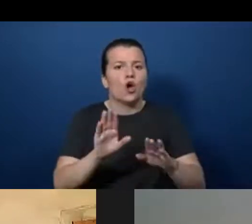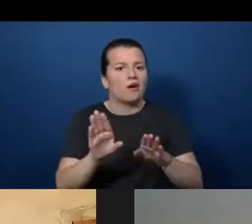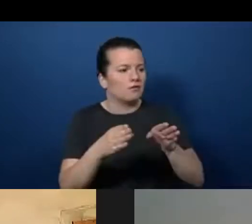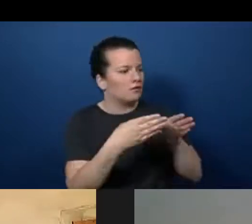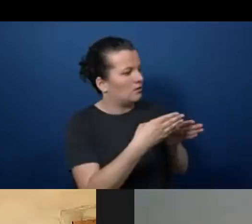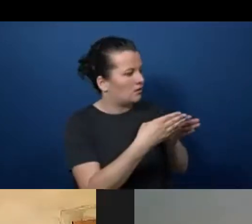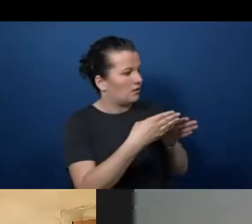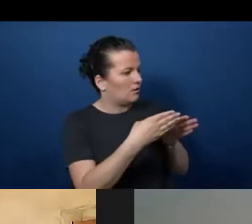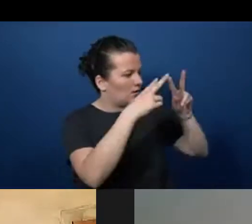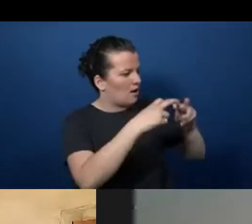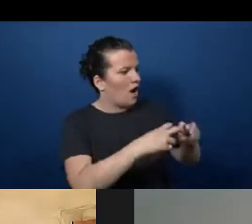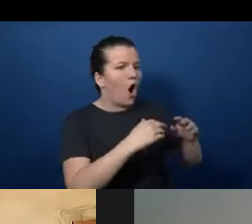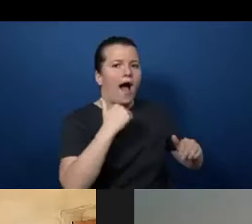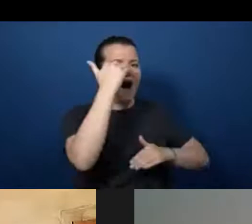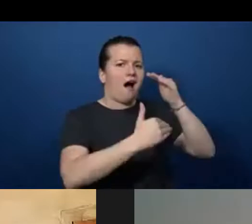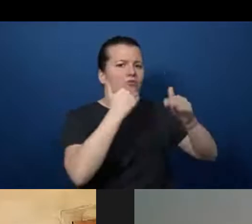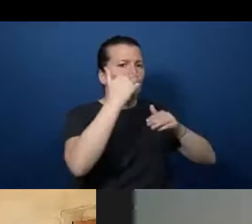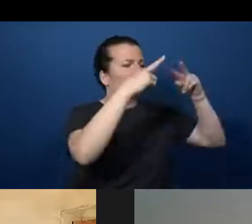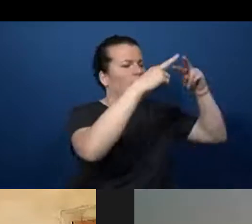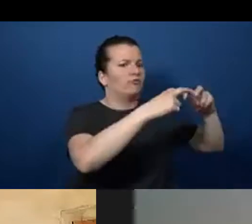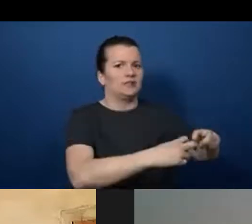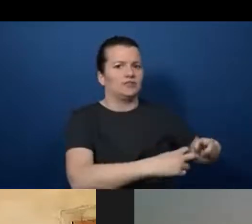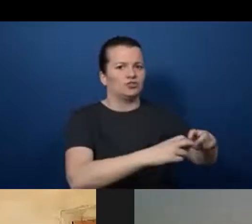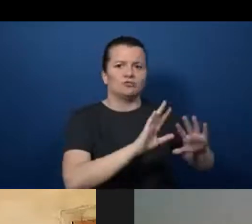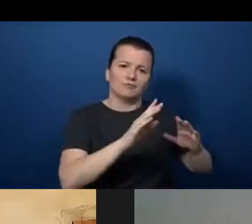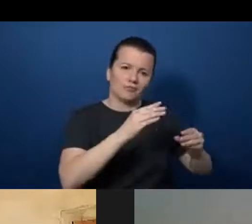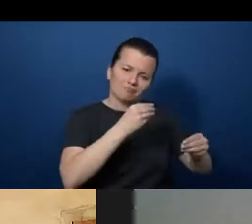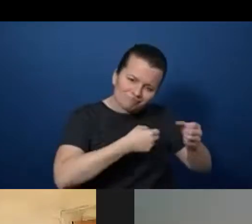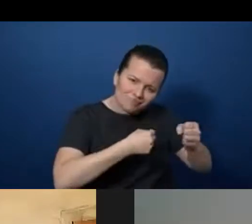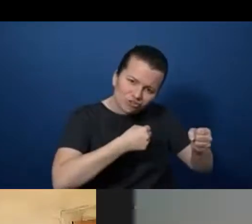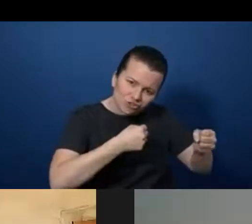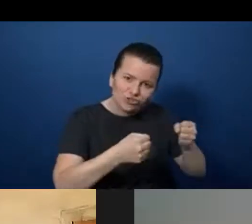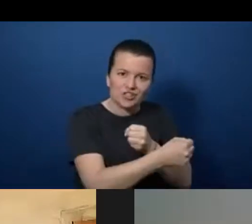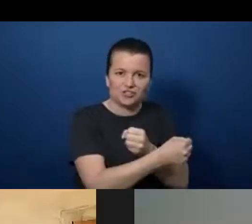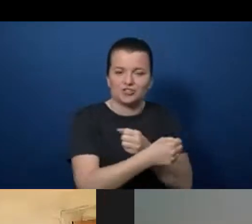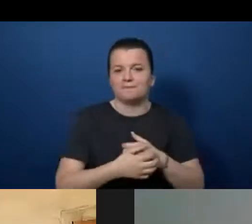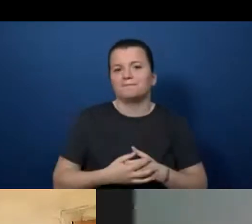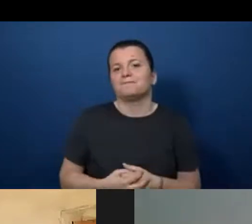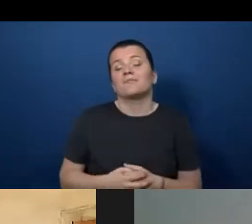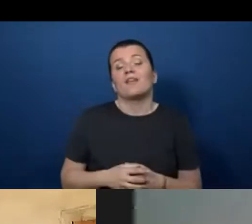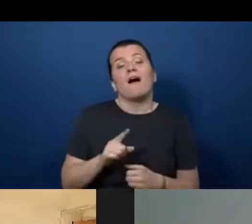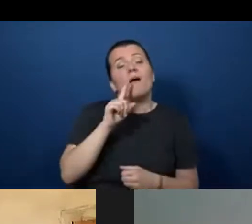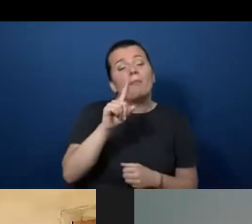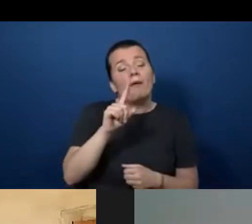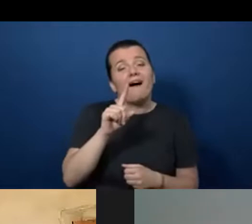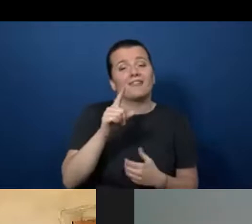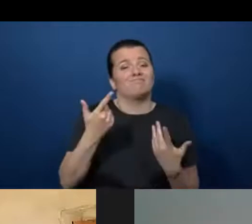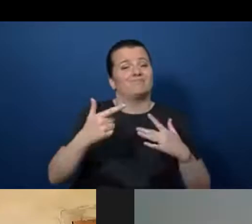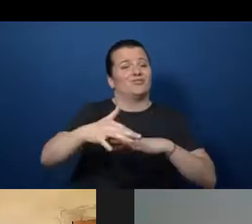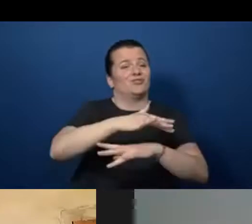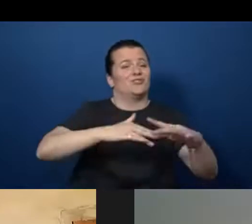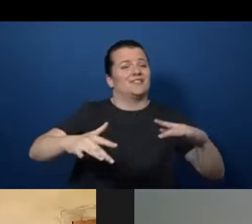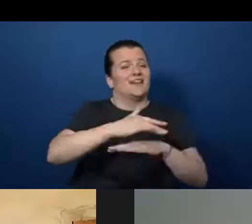by adults. However, because of the many prejudices that society has